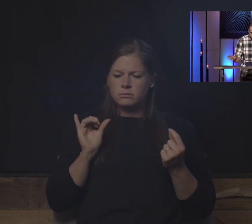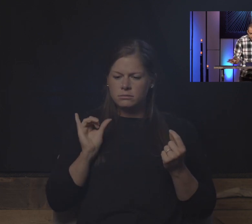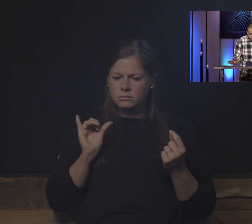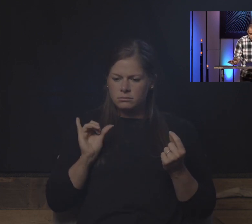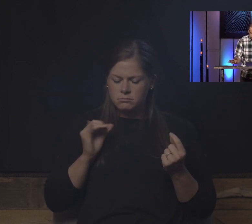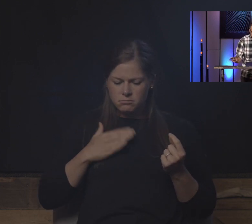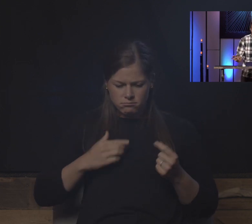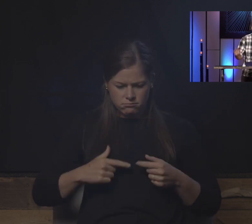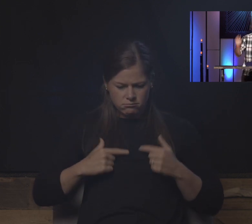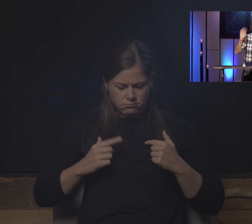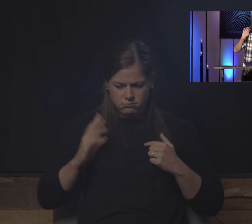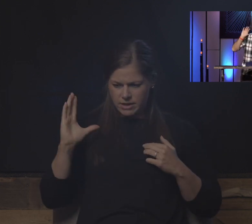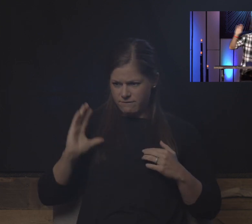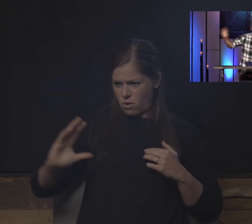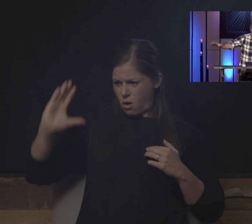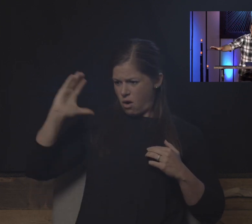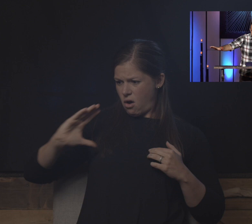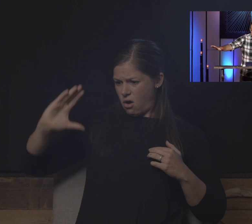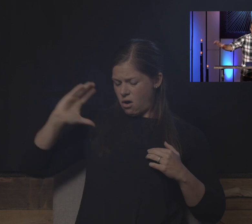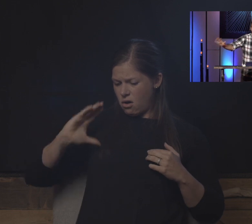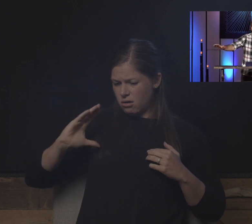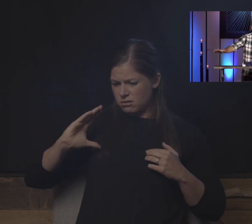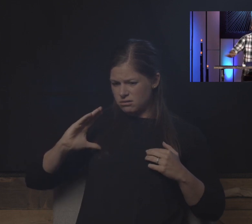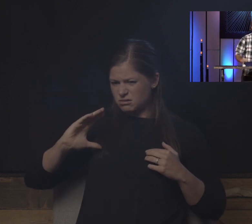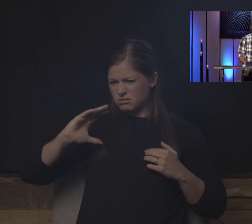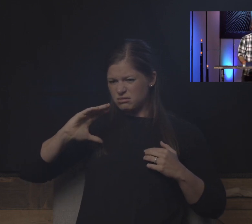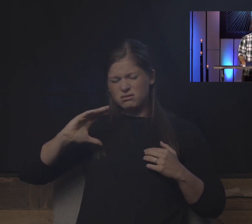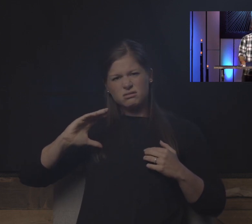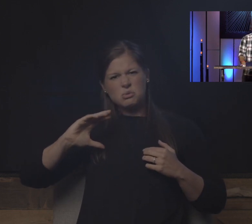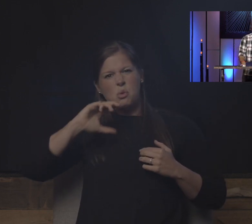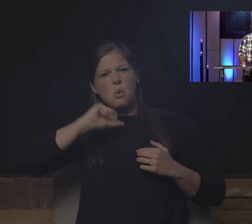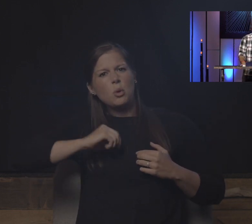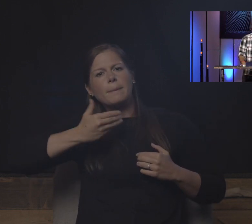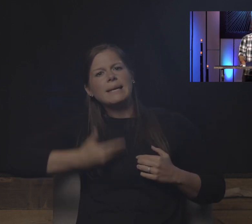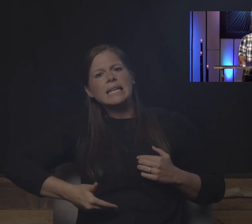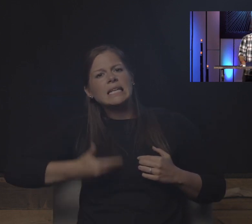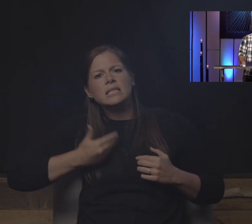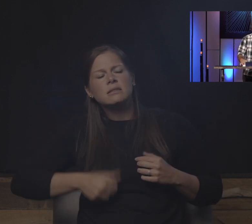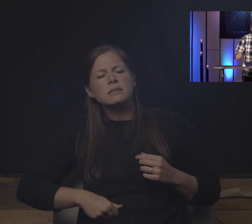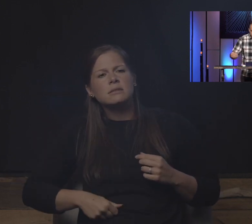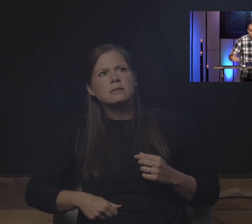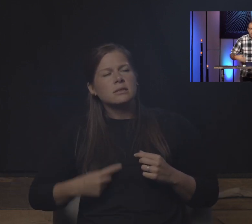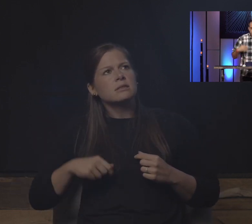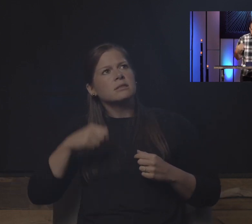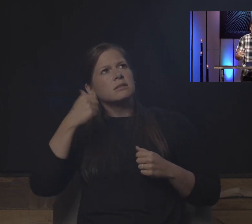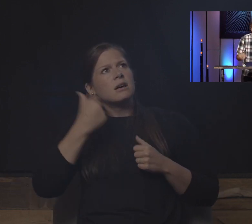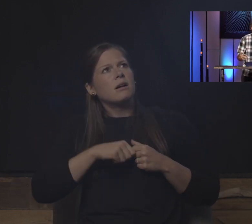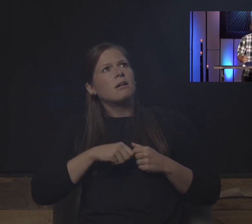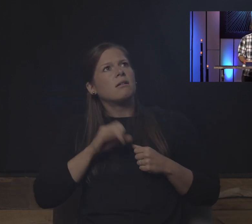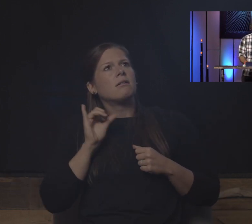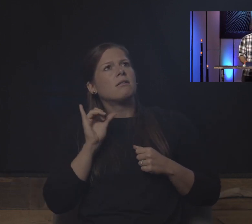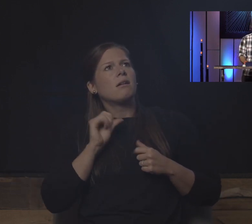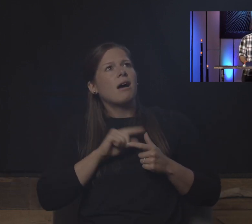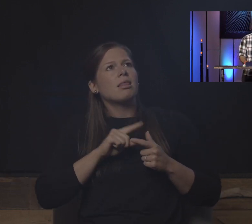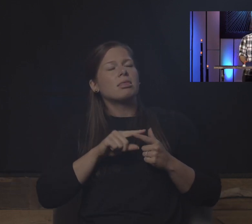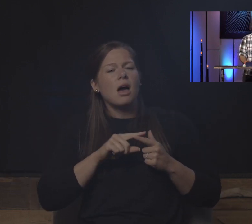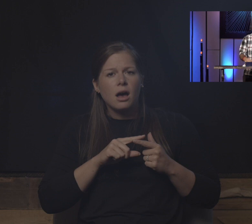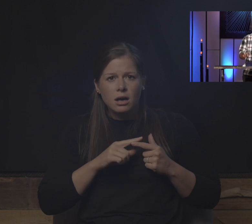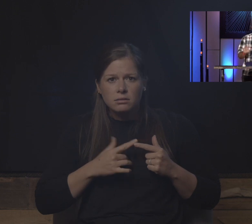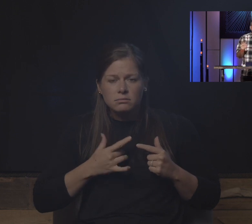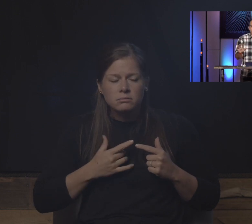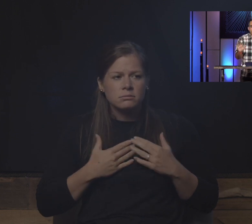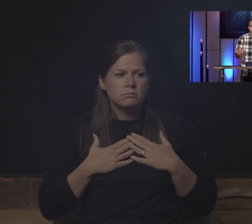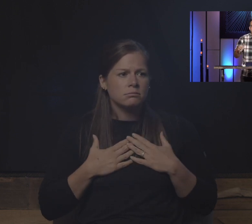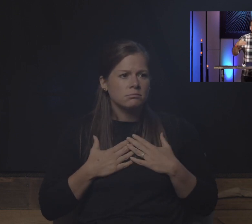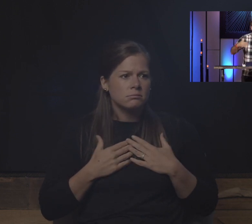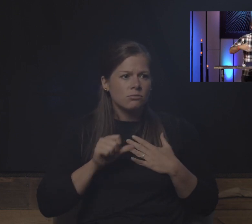That old person we were, that old life that we lived before we were Christians. And we grow in love towards non-Christians, the